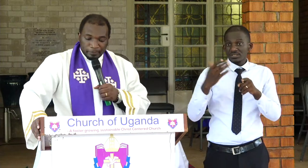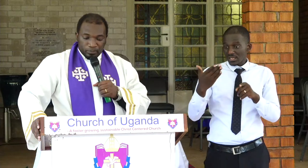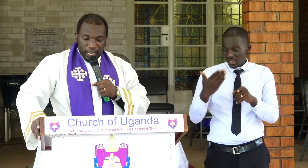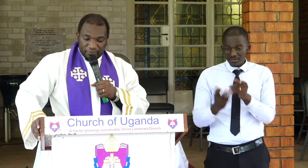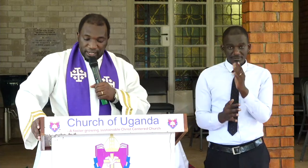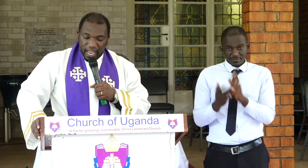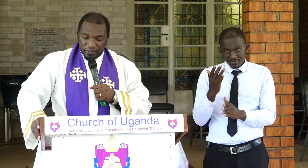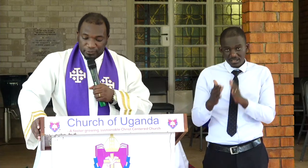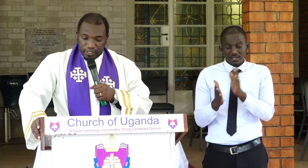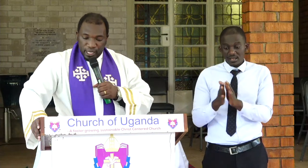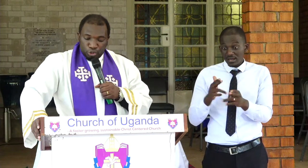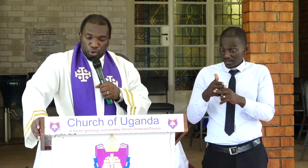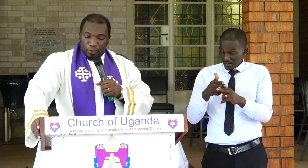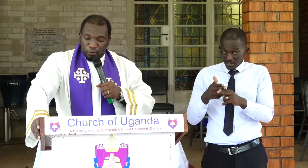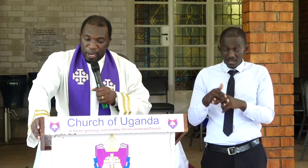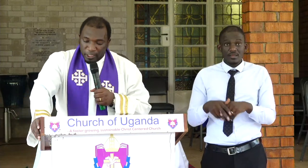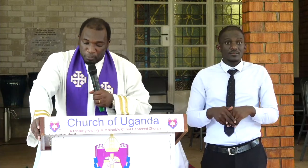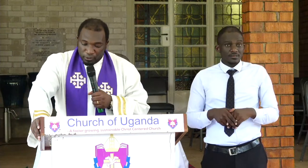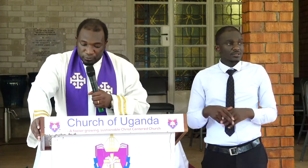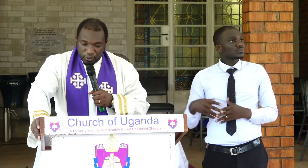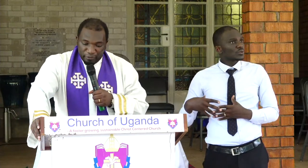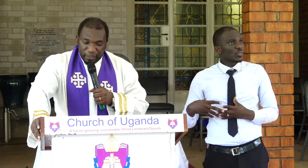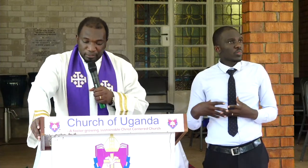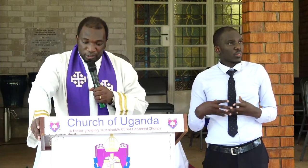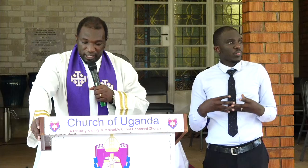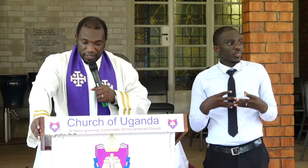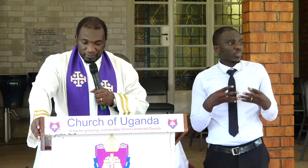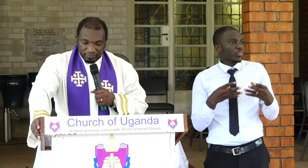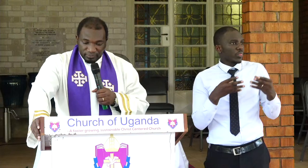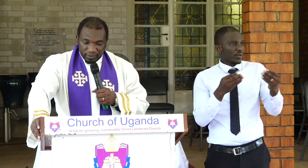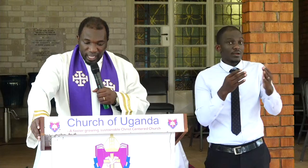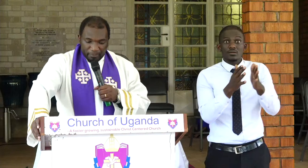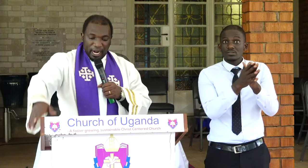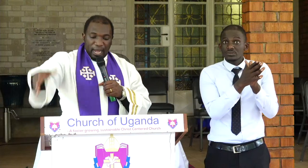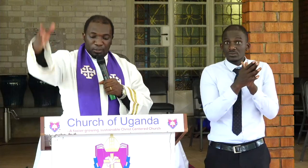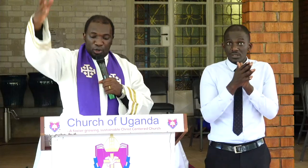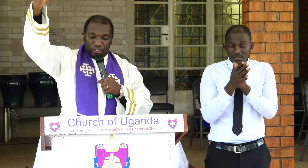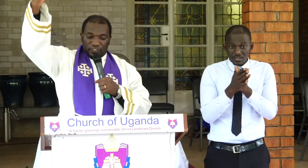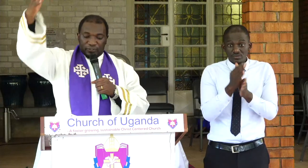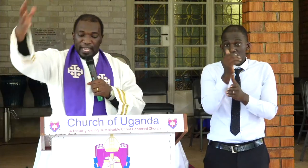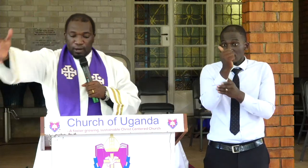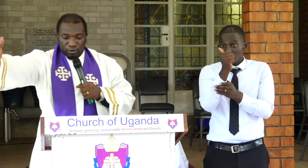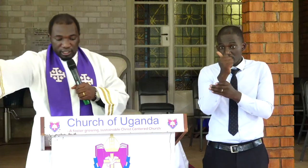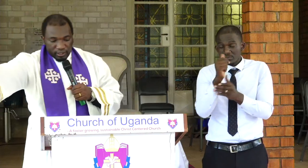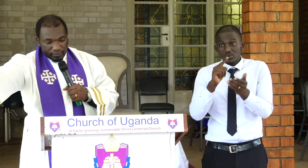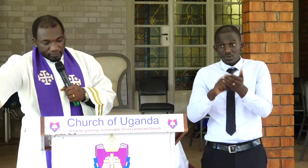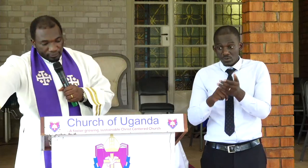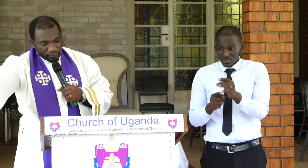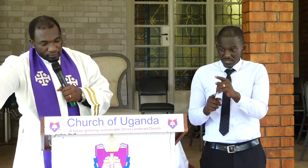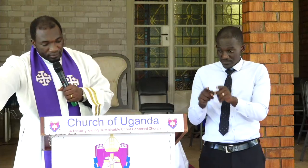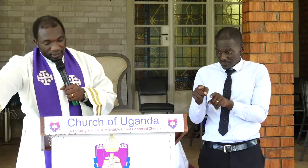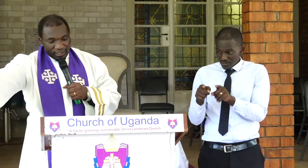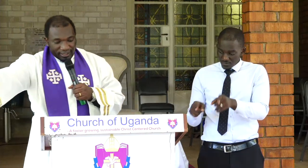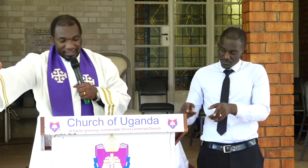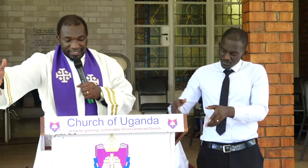fire and the knife. So they went, both of them together. Abraham got the firewood